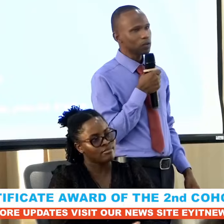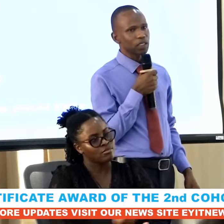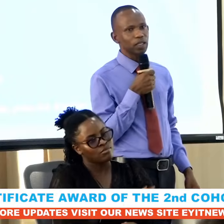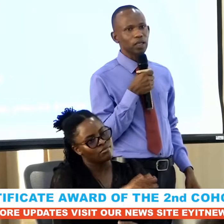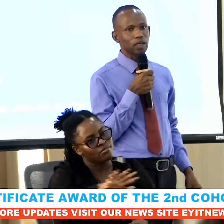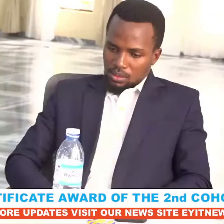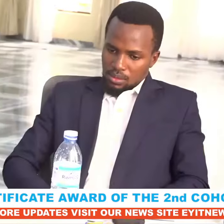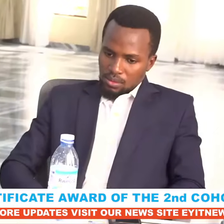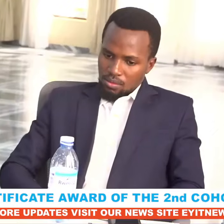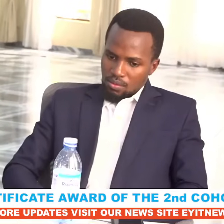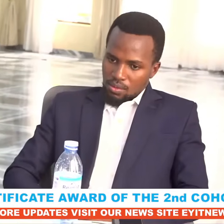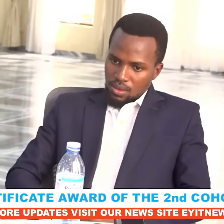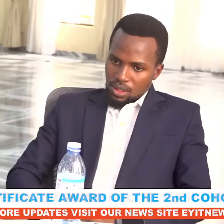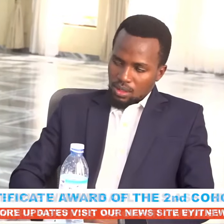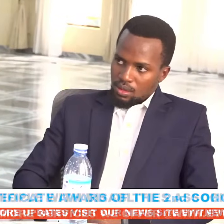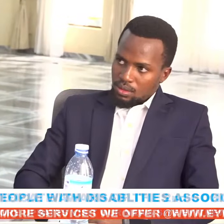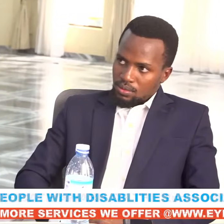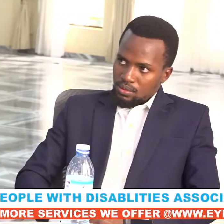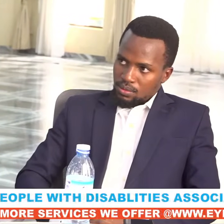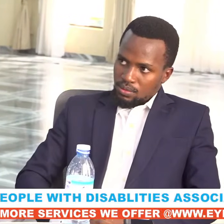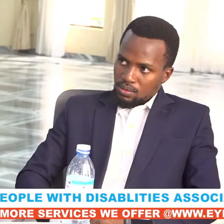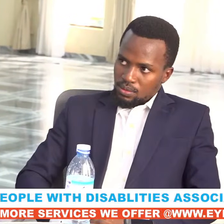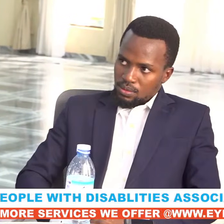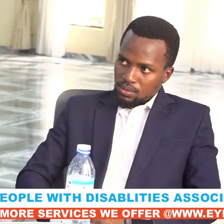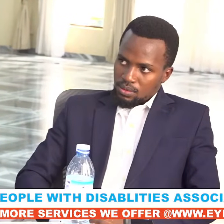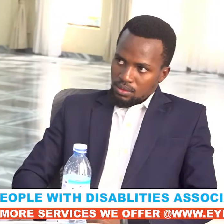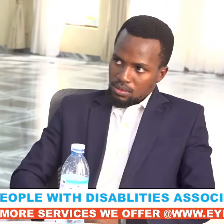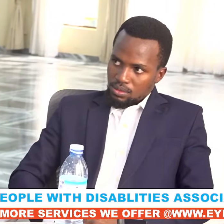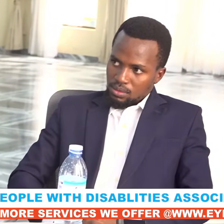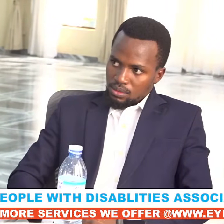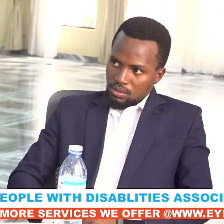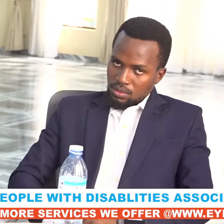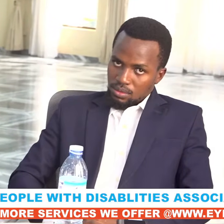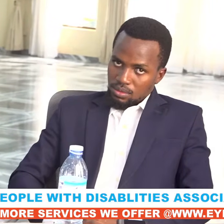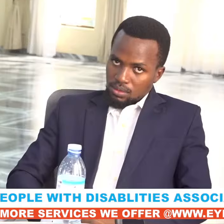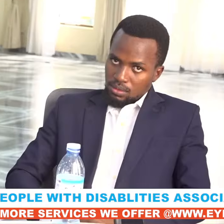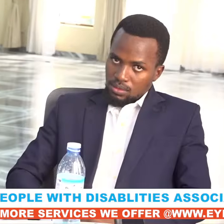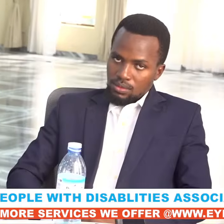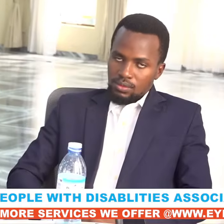all the other invited guests, you're most welcome.